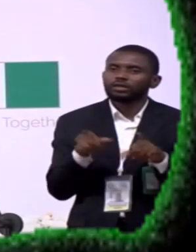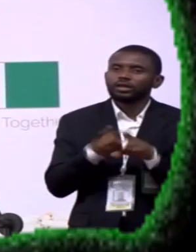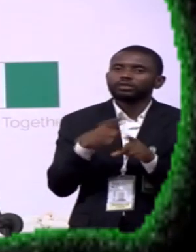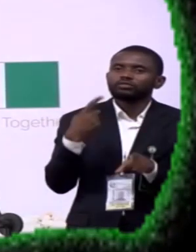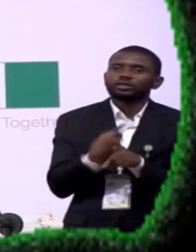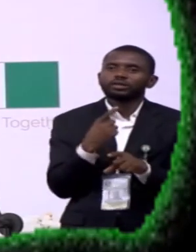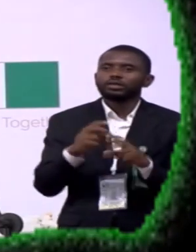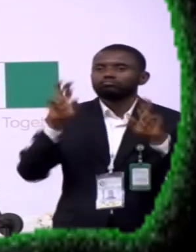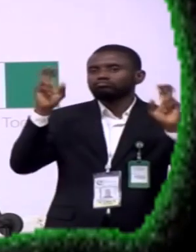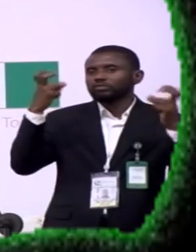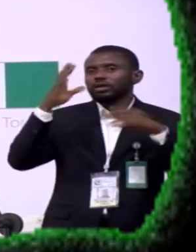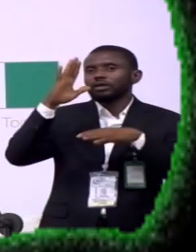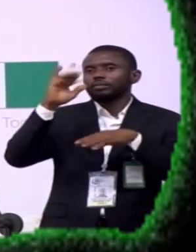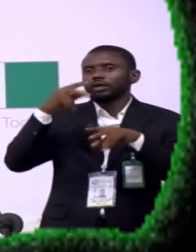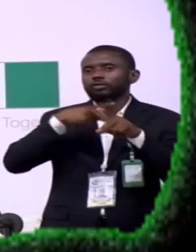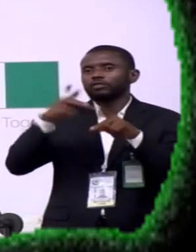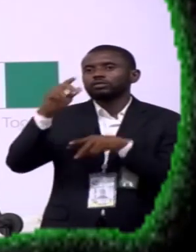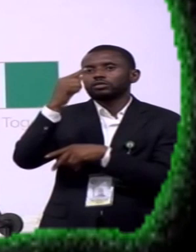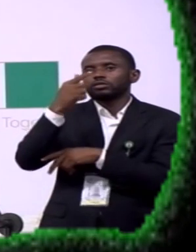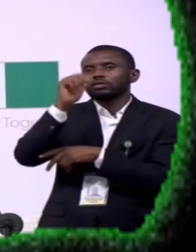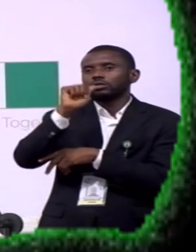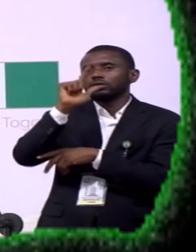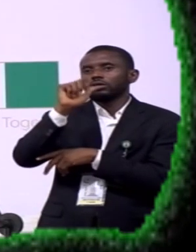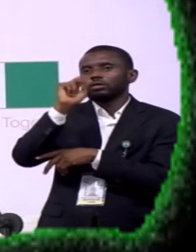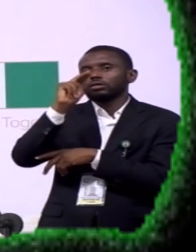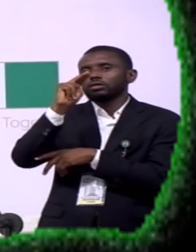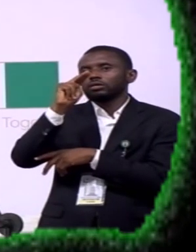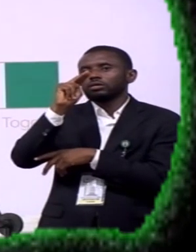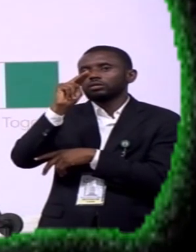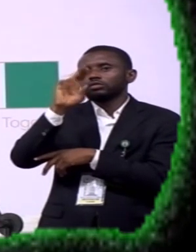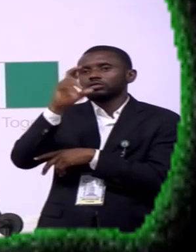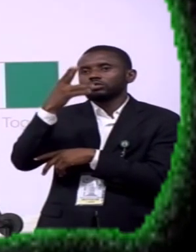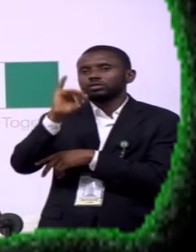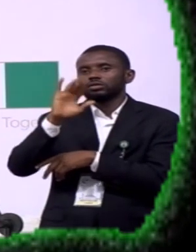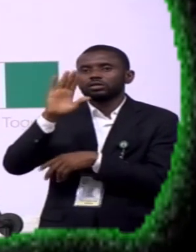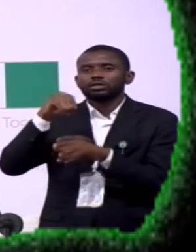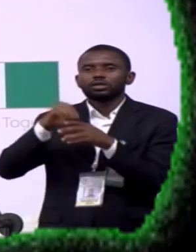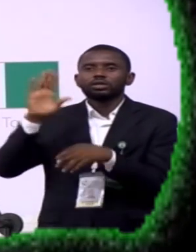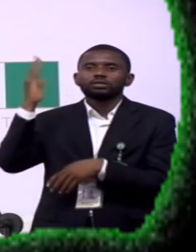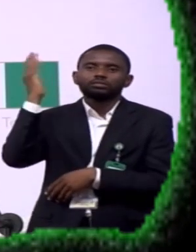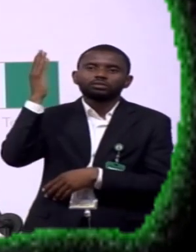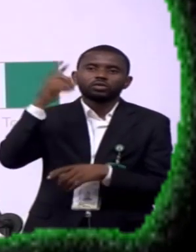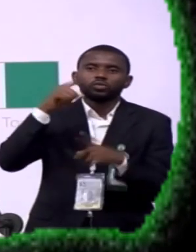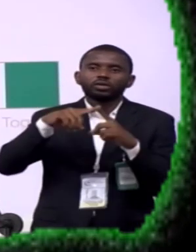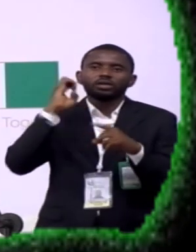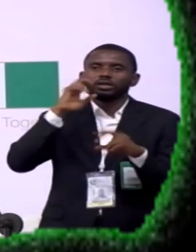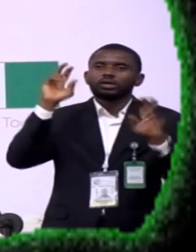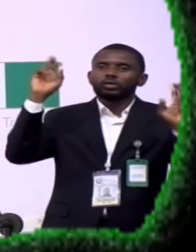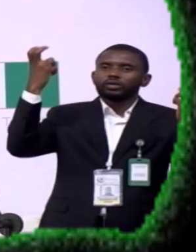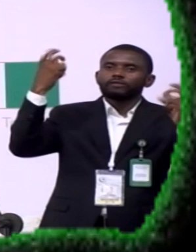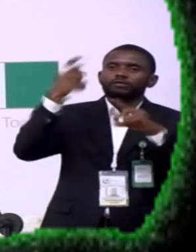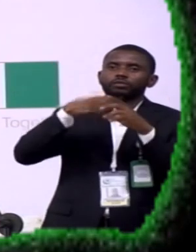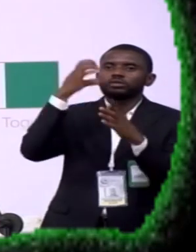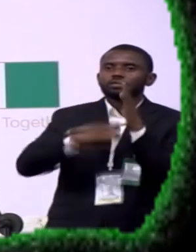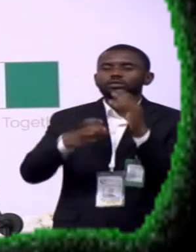Professor Galadanchi in his very remarkable speech, when he quoted from Surah Al-Hujurat, verse